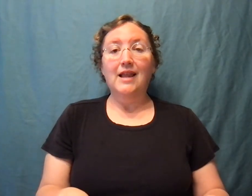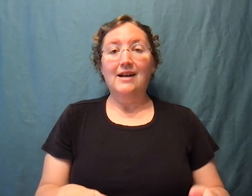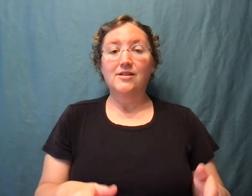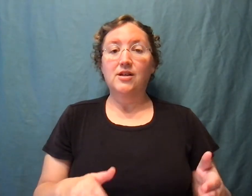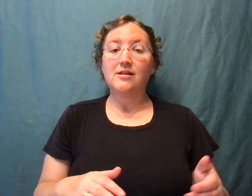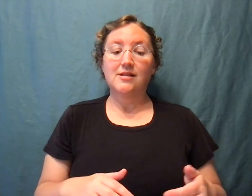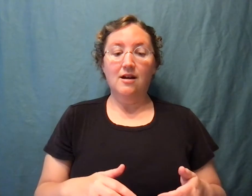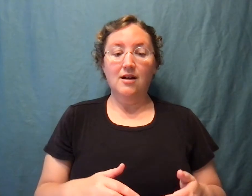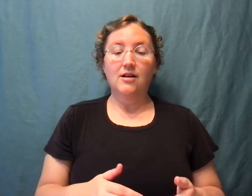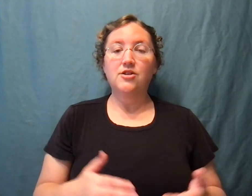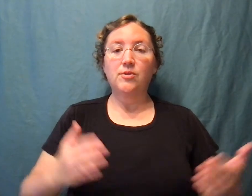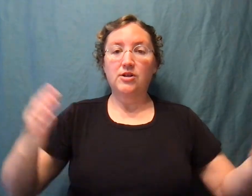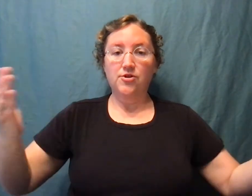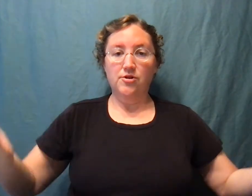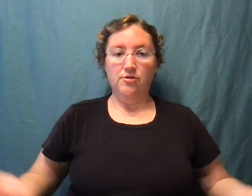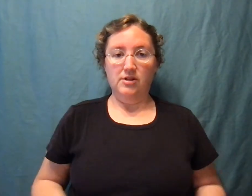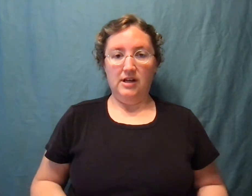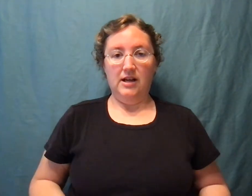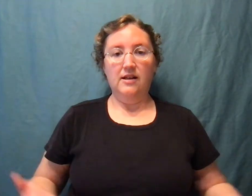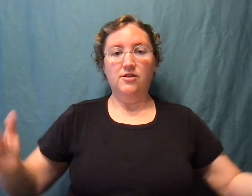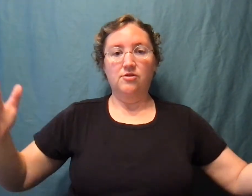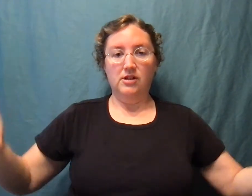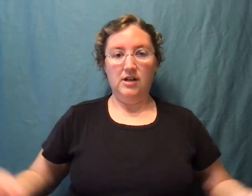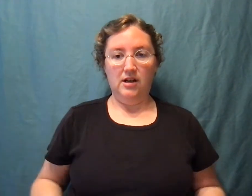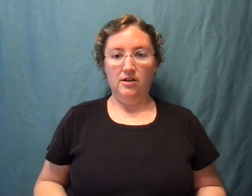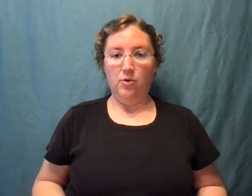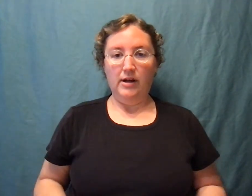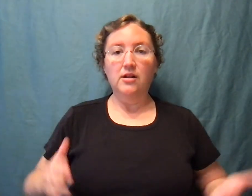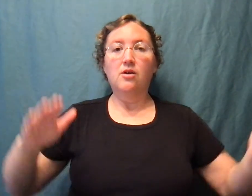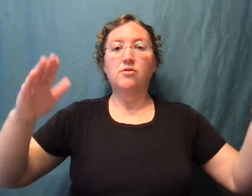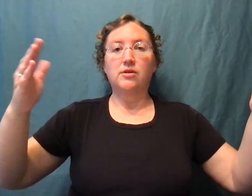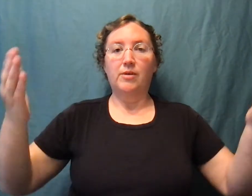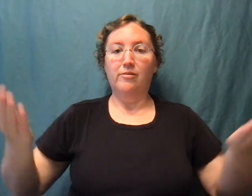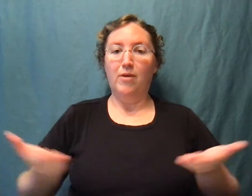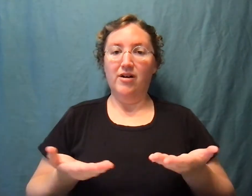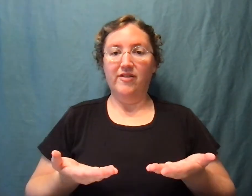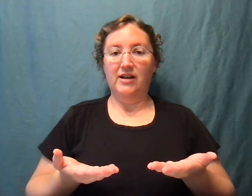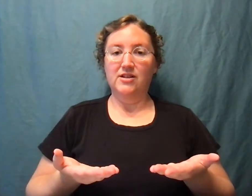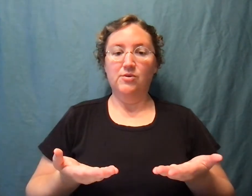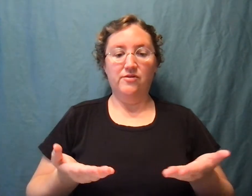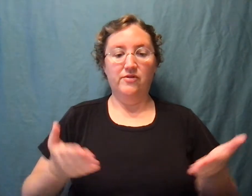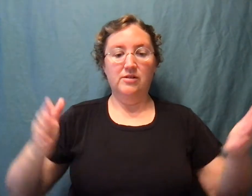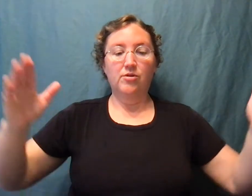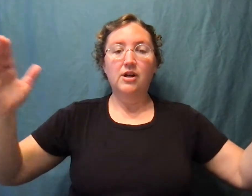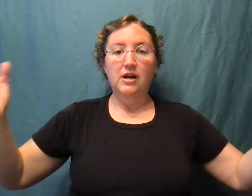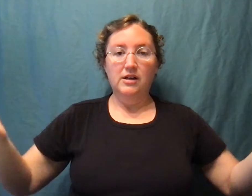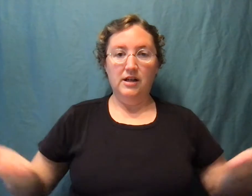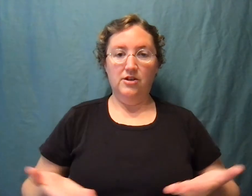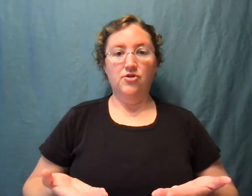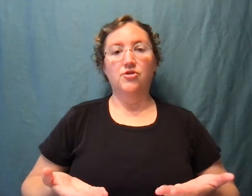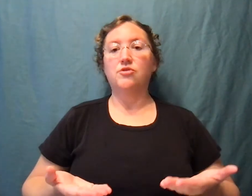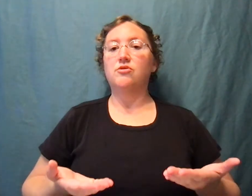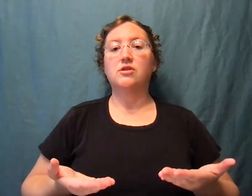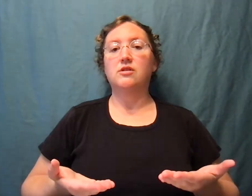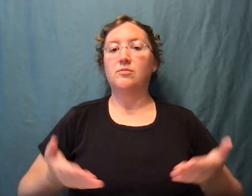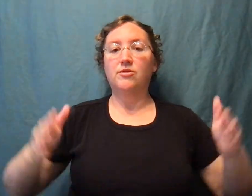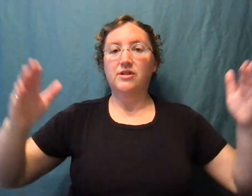Last sign, to introduce. And again, that's usually signed quite low, so I'm not modifying it so it's visible. To introduce, similar to the sign